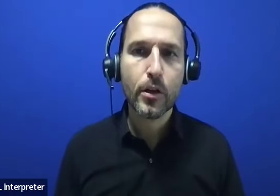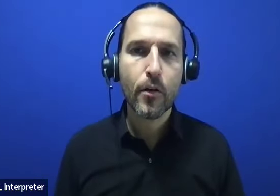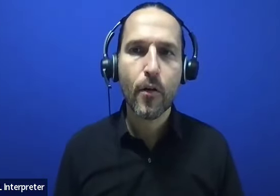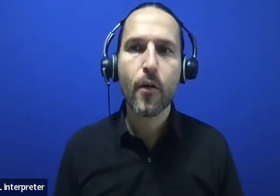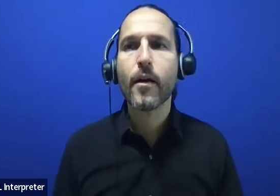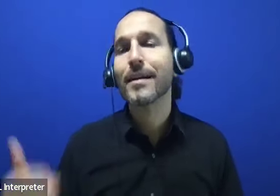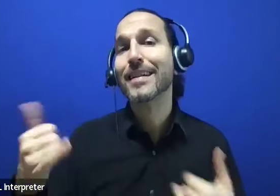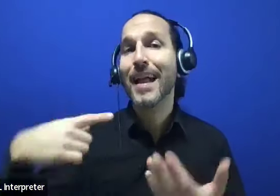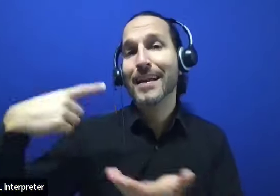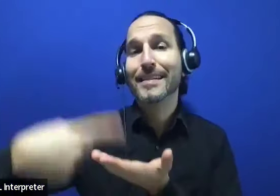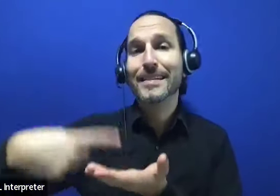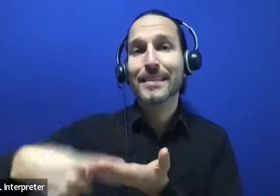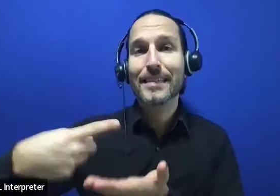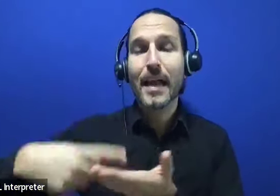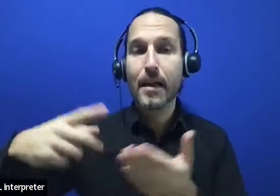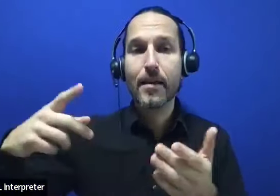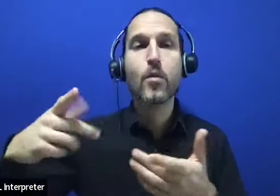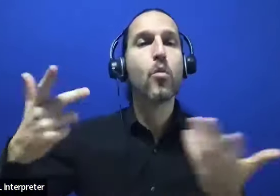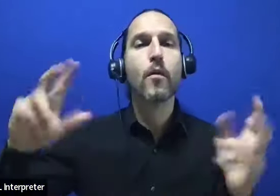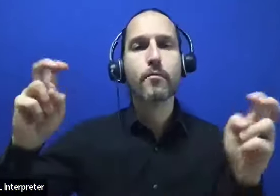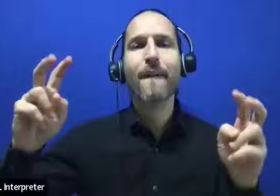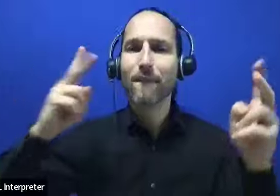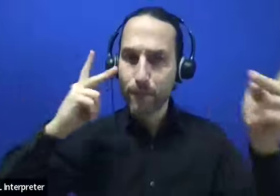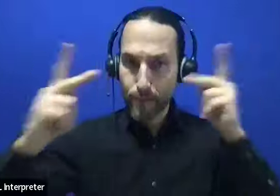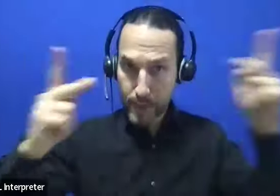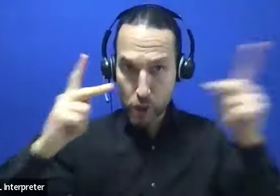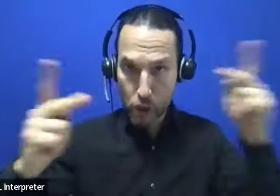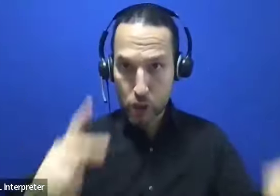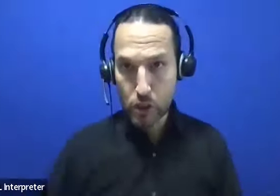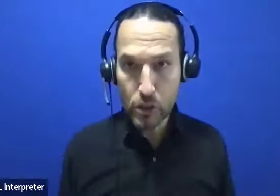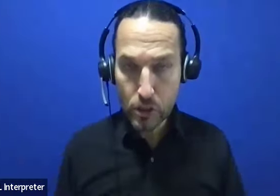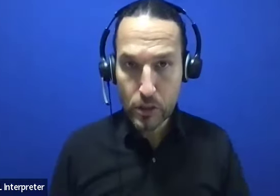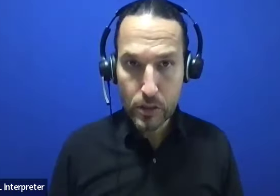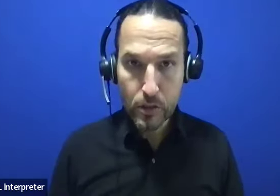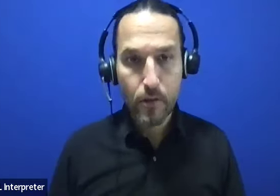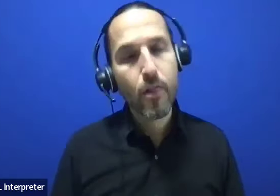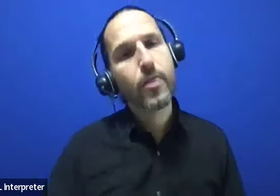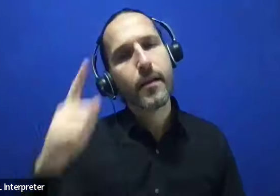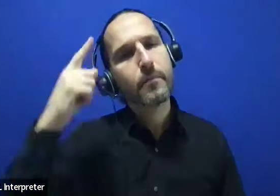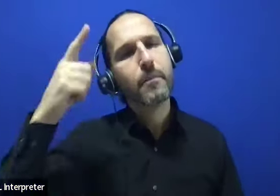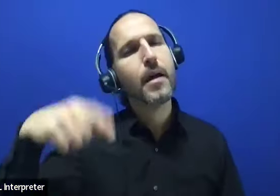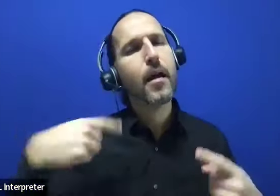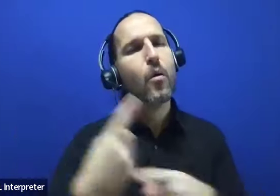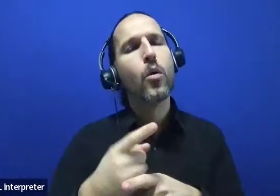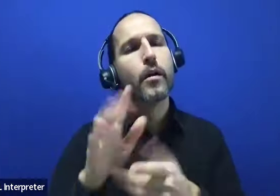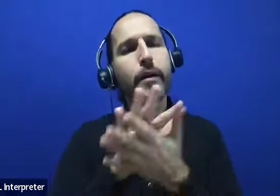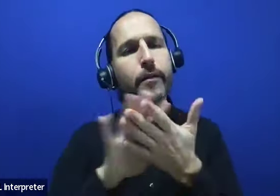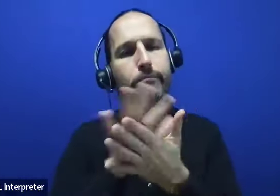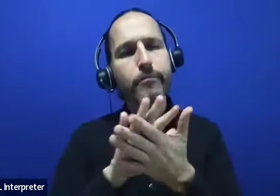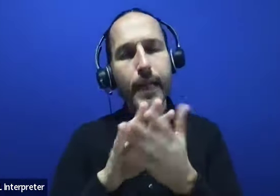Okay, let's talk about vision. When people think about vision, they often think about acuity, because if you